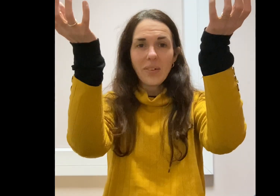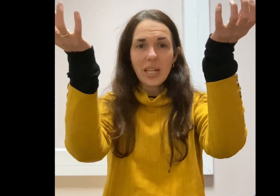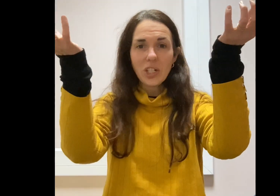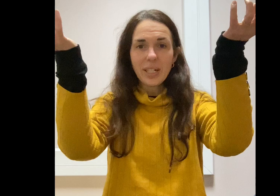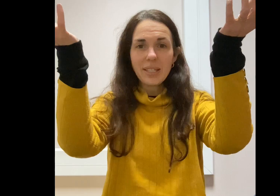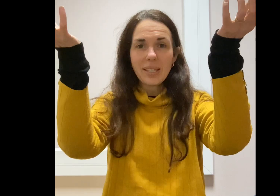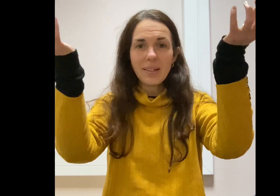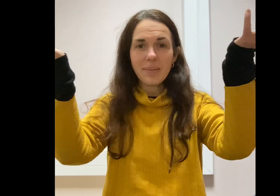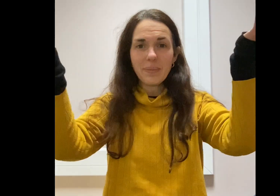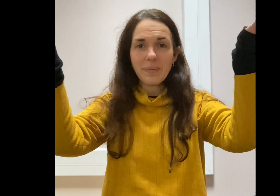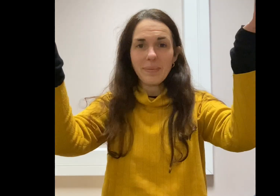Decorations.